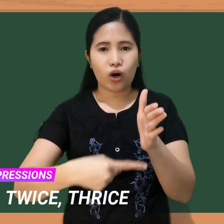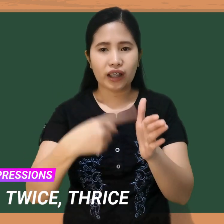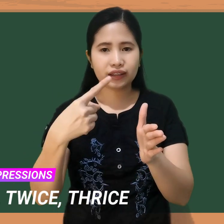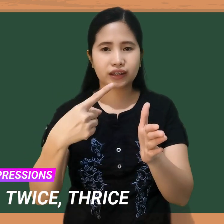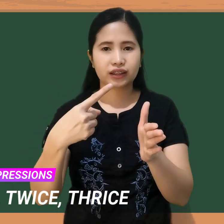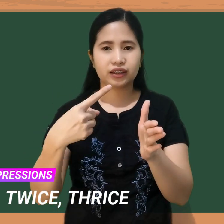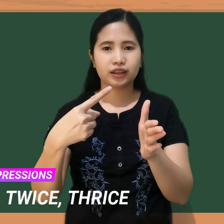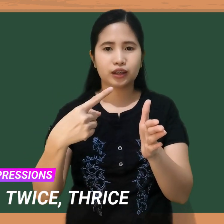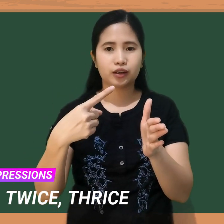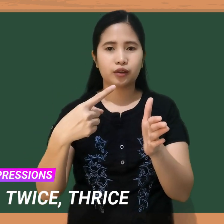once,